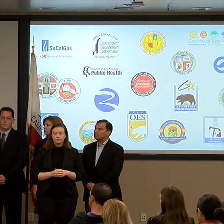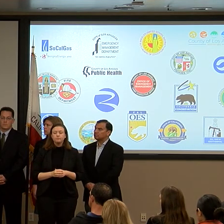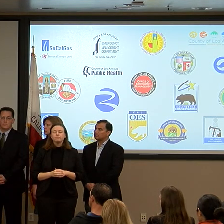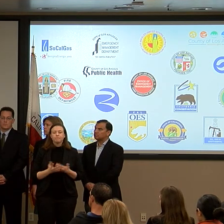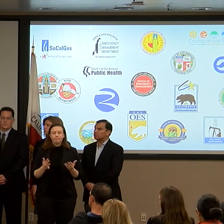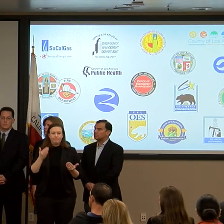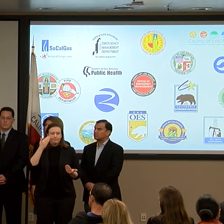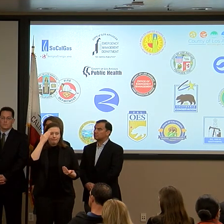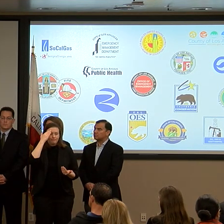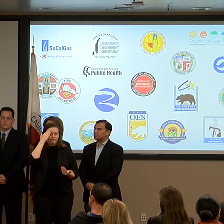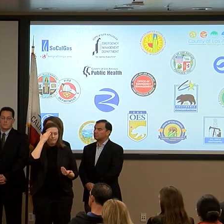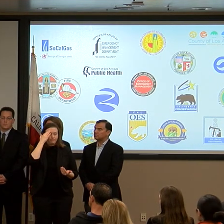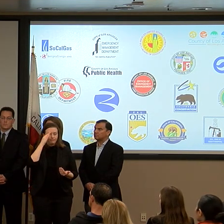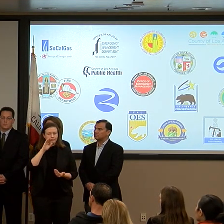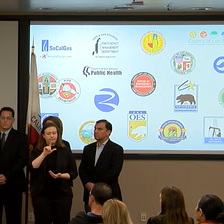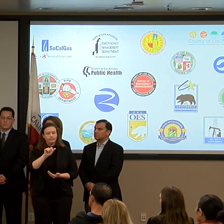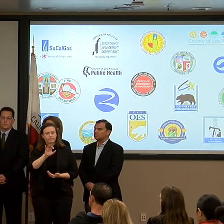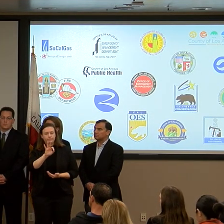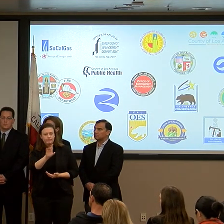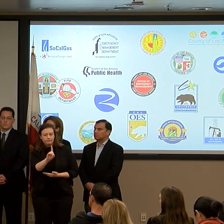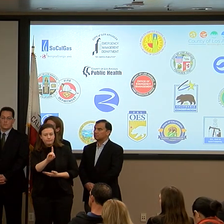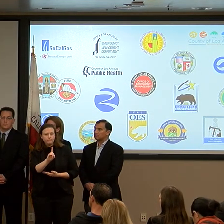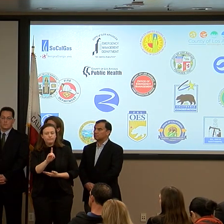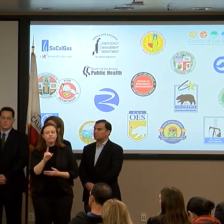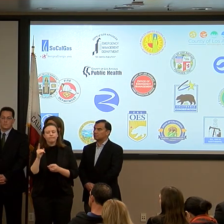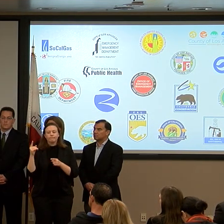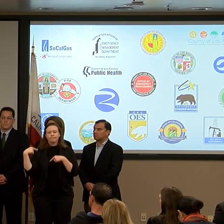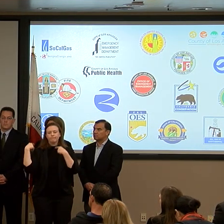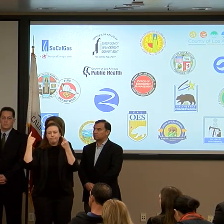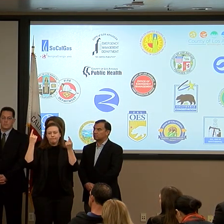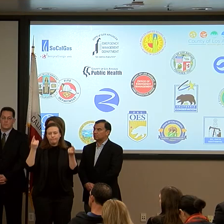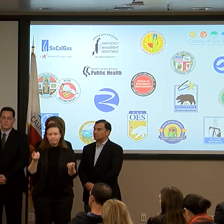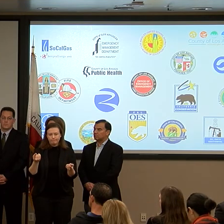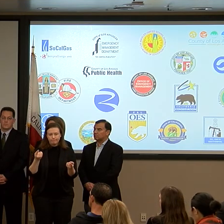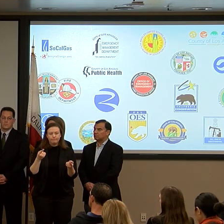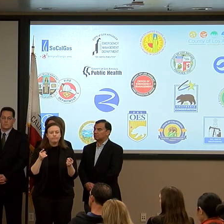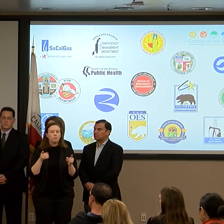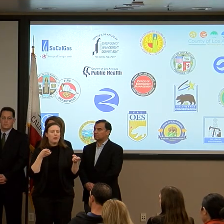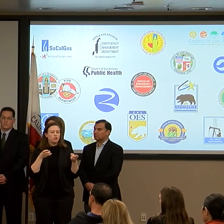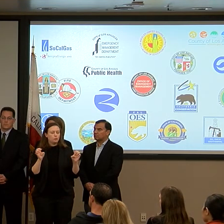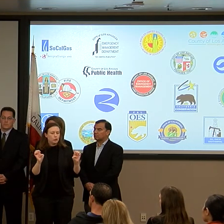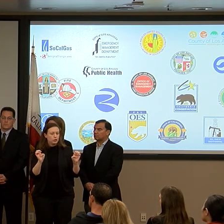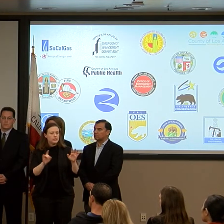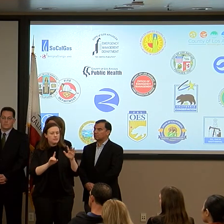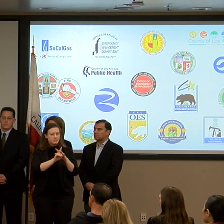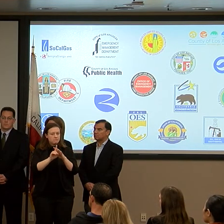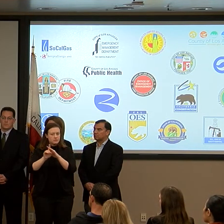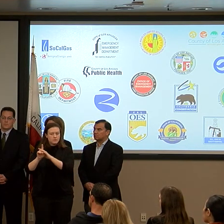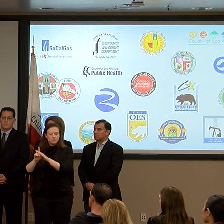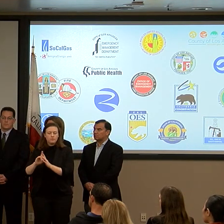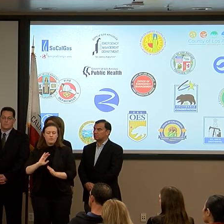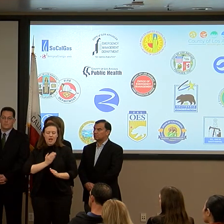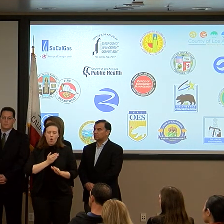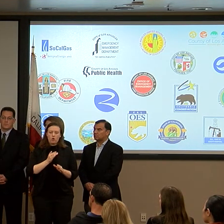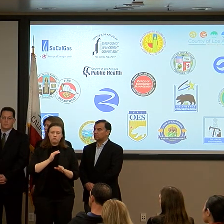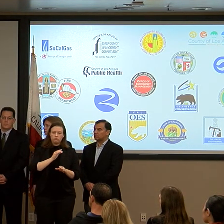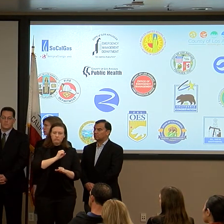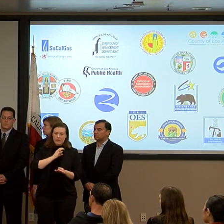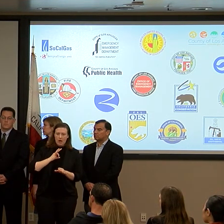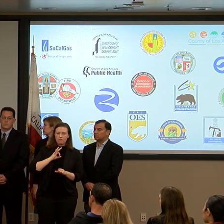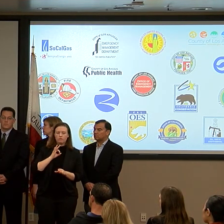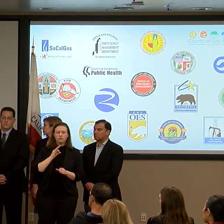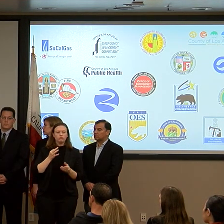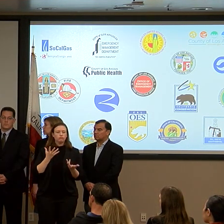know, the Los Angeles County Fire Department has a long history of managing emergency incidents, and our personnel brought a wealth